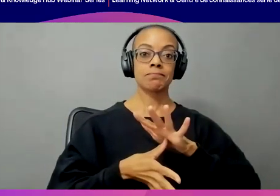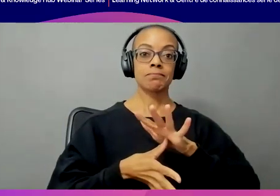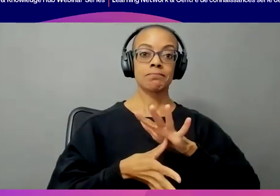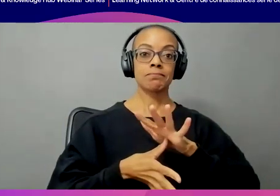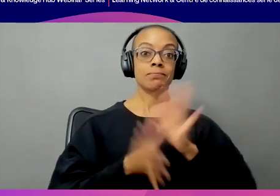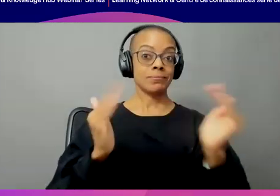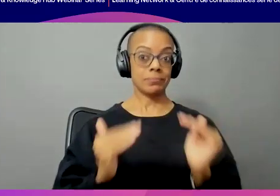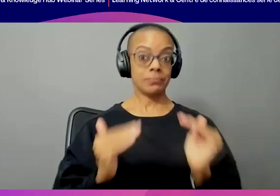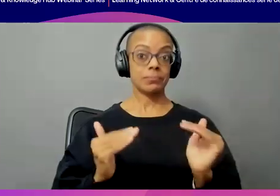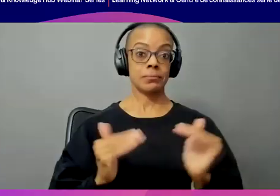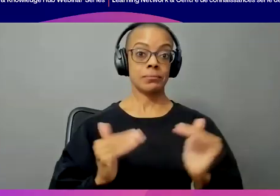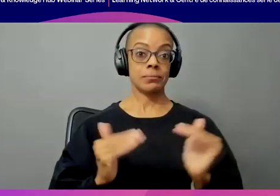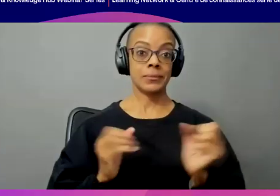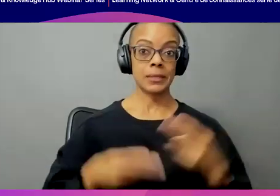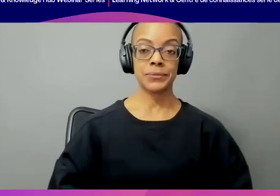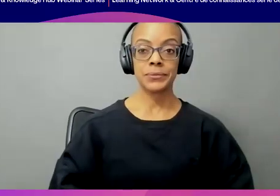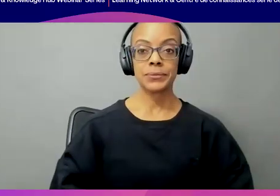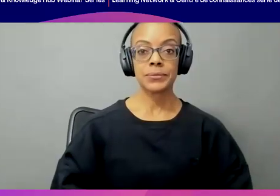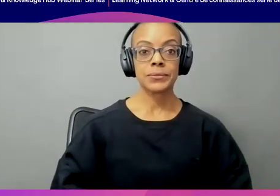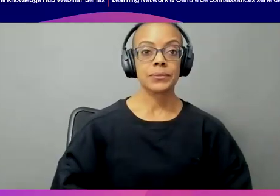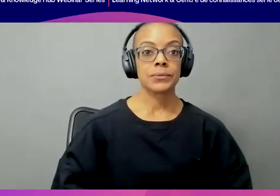to the first slide.